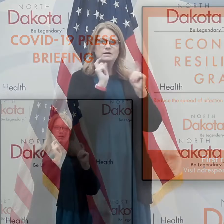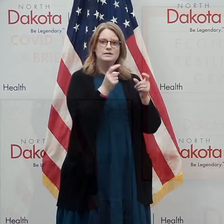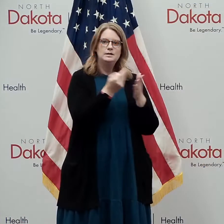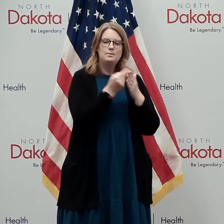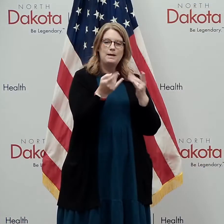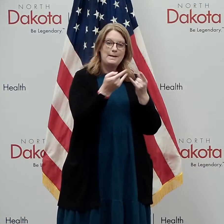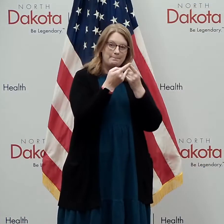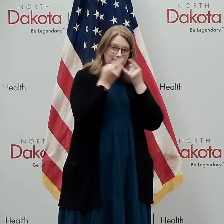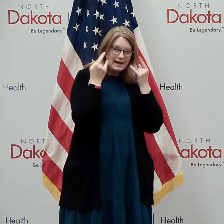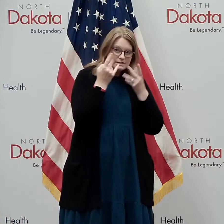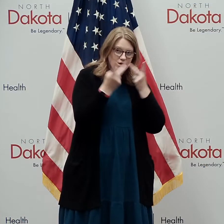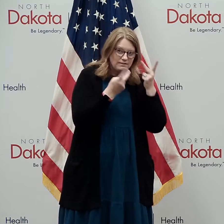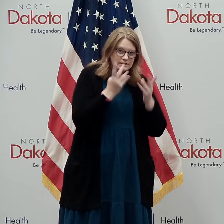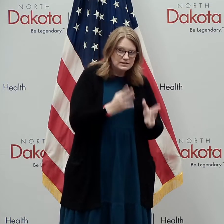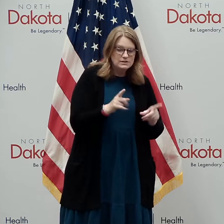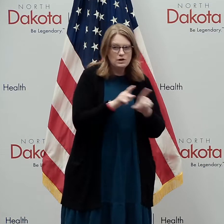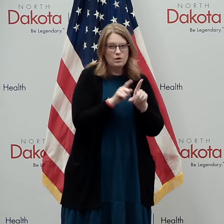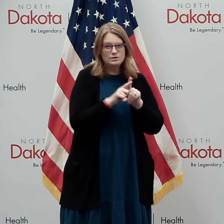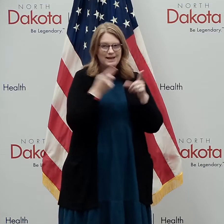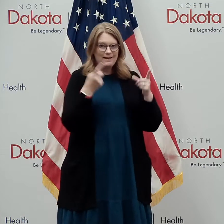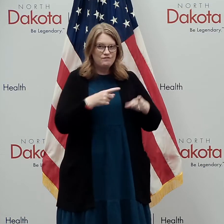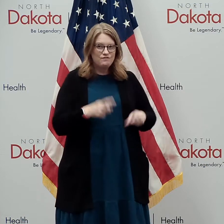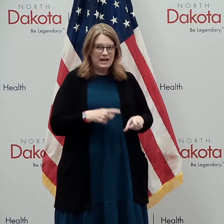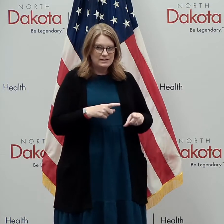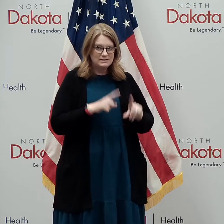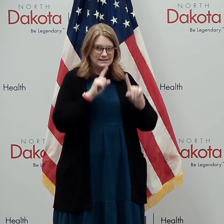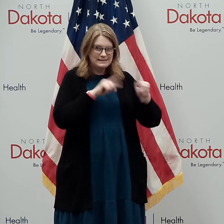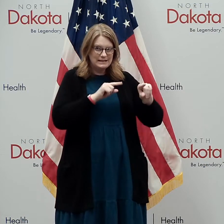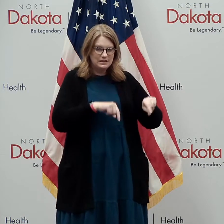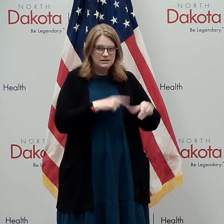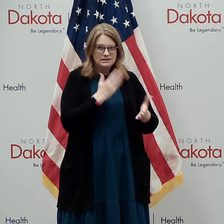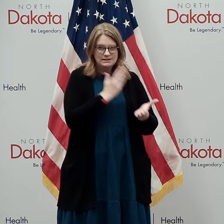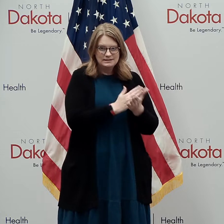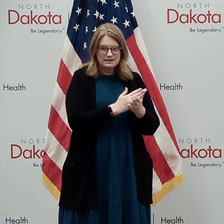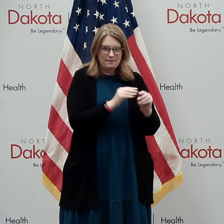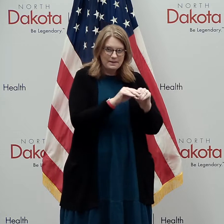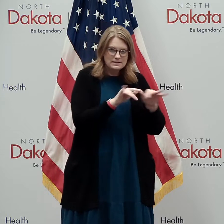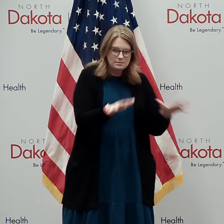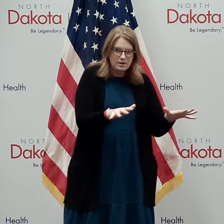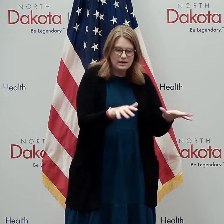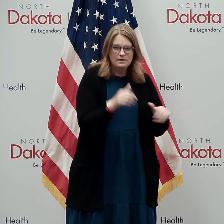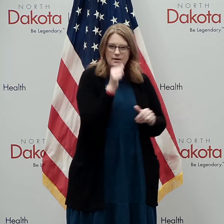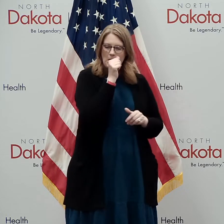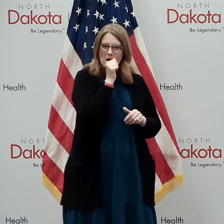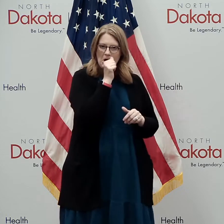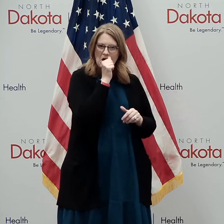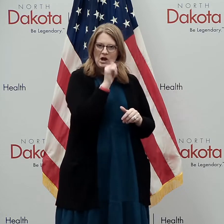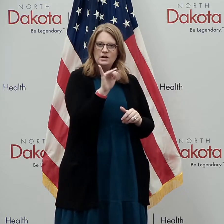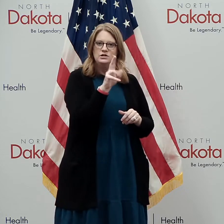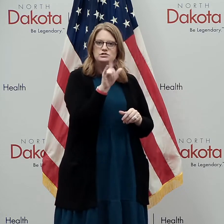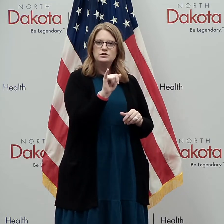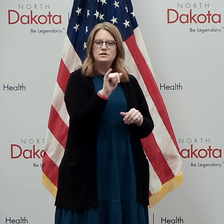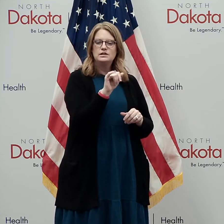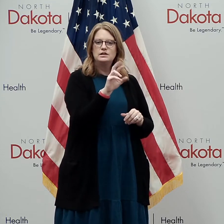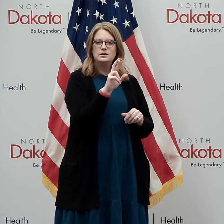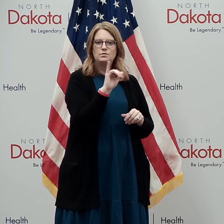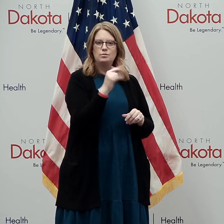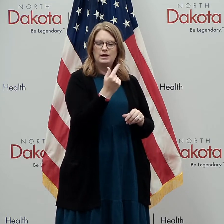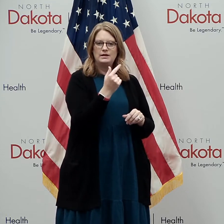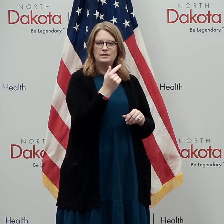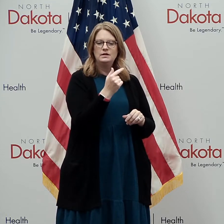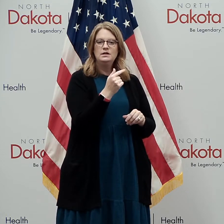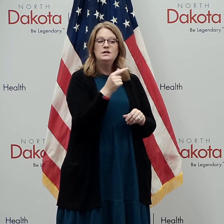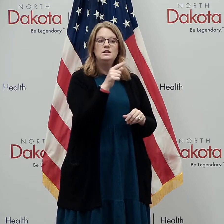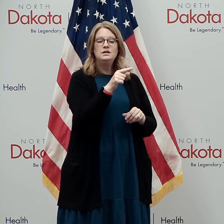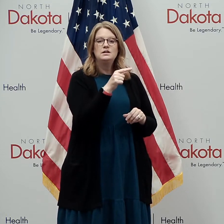for visitors and event attendees to help stop the spread of COVID-19. Julie Rigg, the Grand Forks CVB director, said,